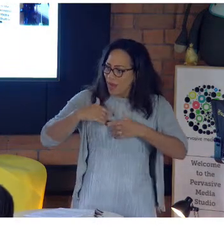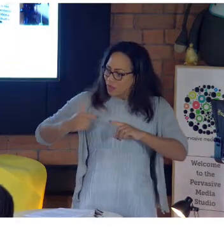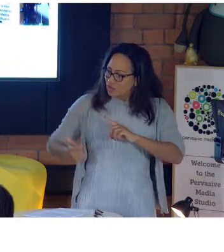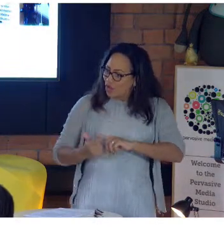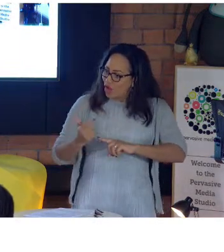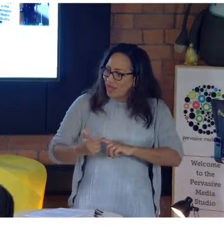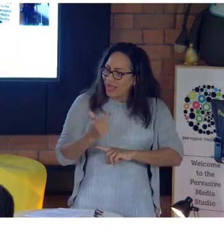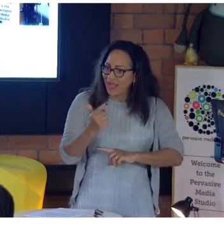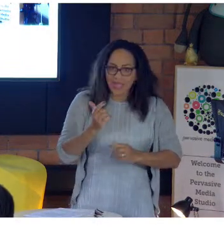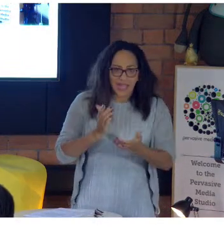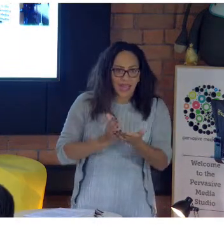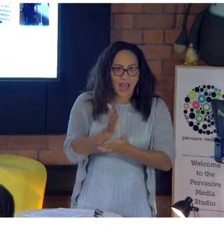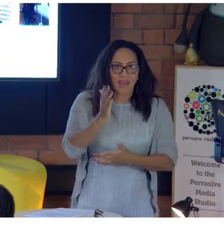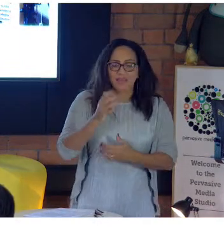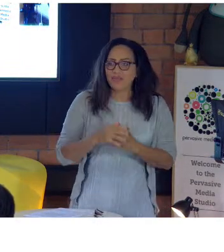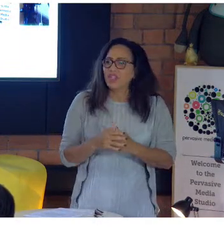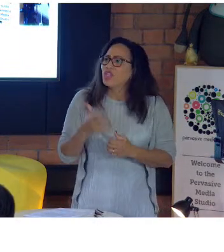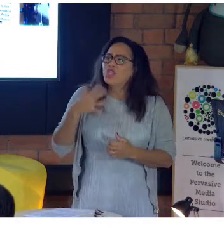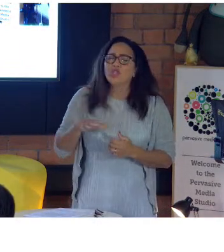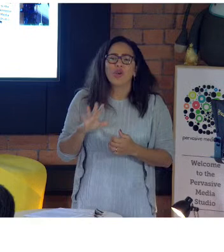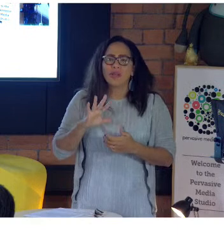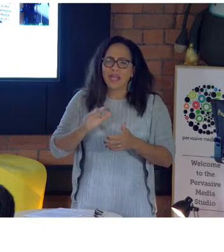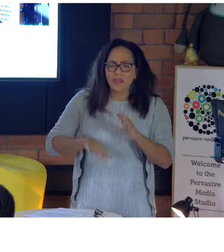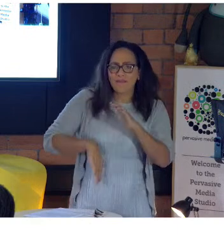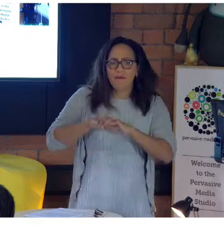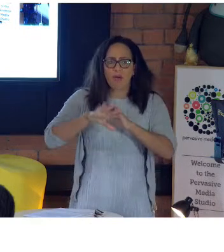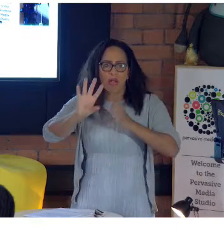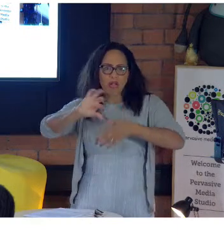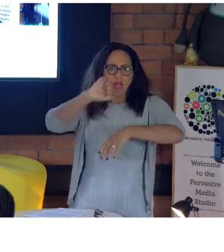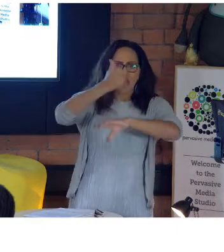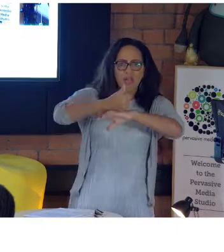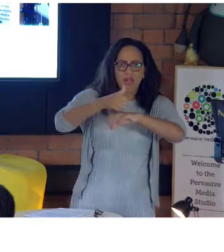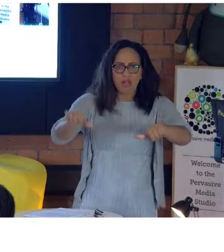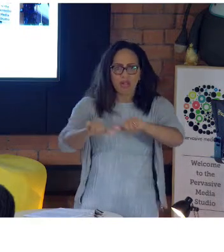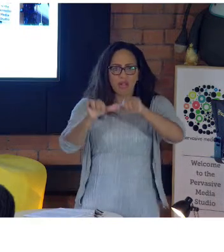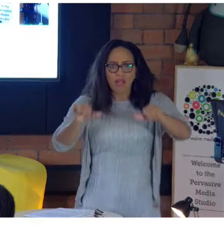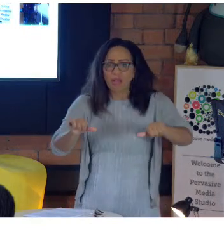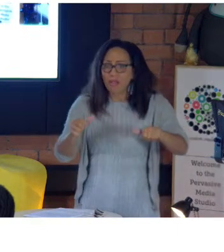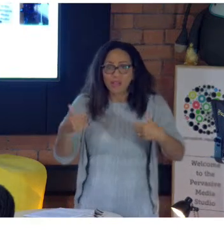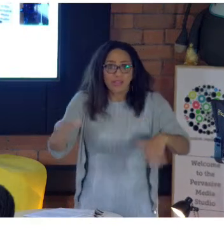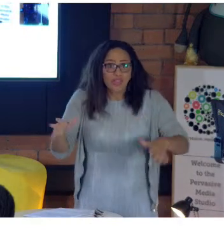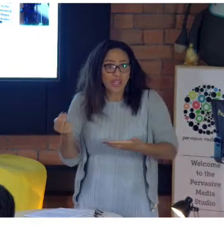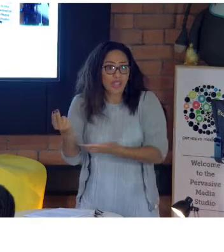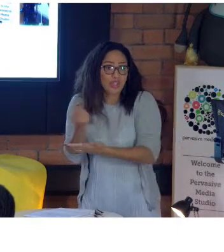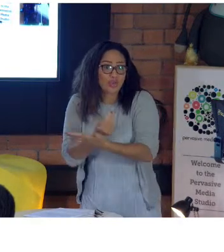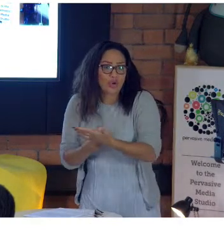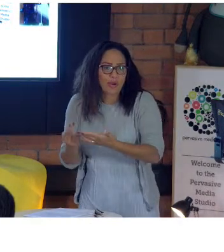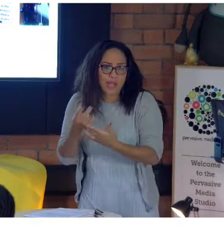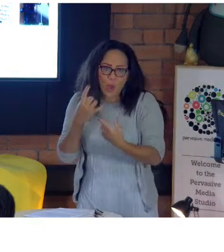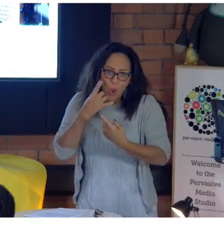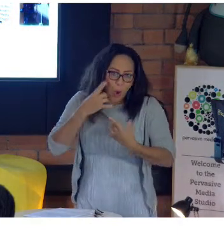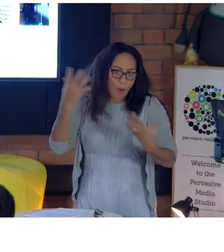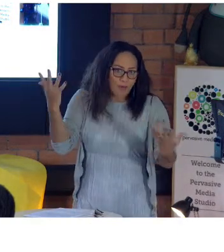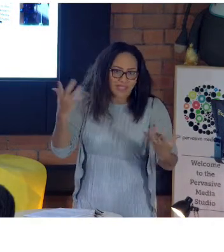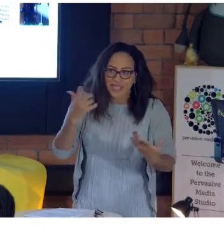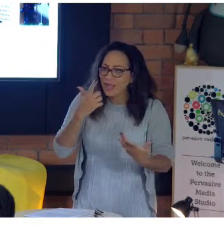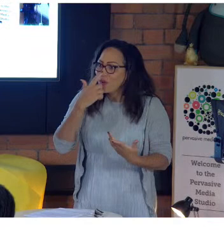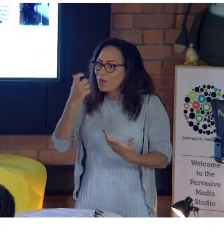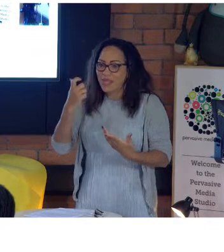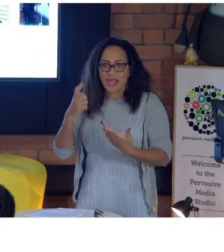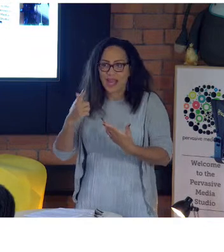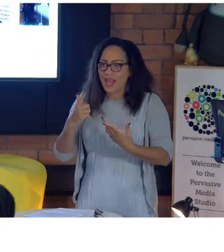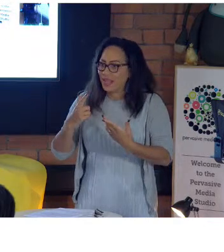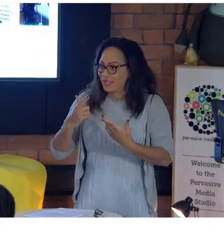it doesn't need a complicated setup for it to work. You know, it's just a drawing. I mean, obviously we can take this to different levels